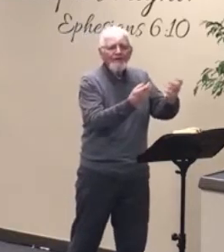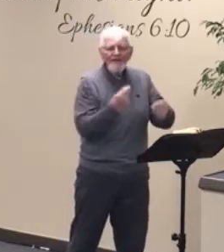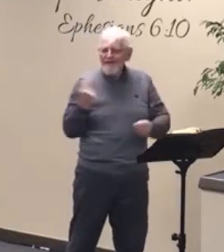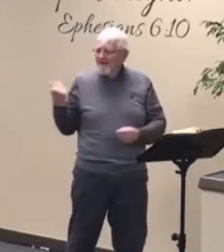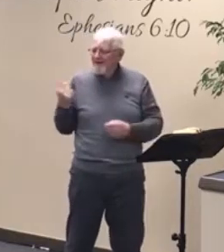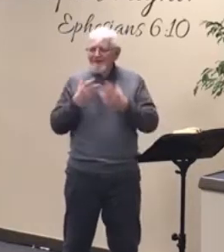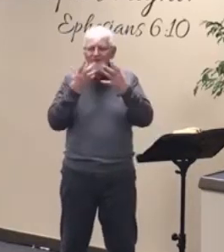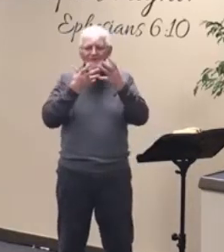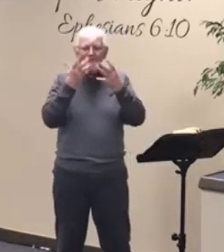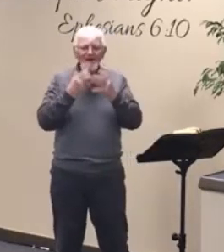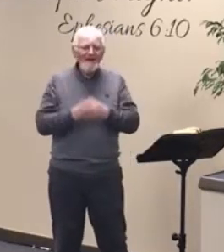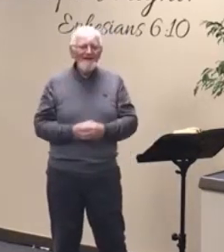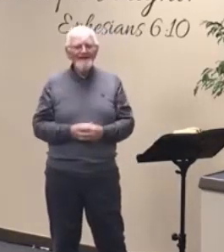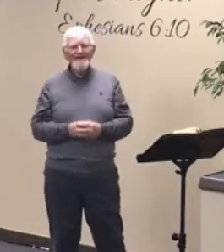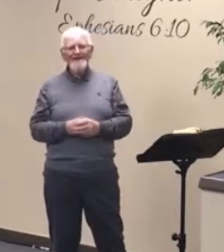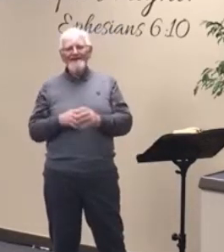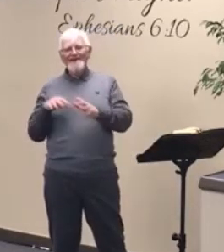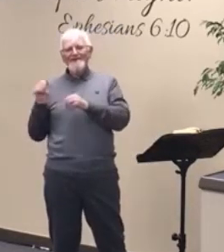I had to leave.